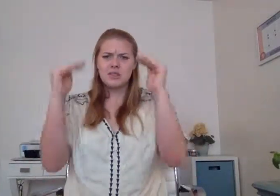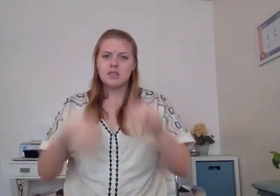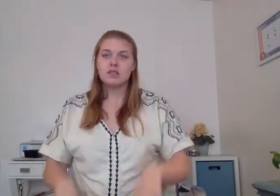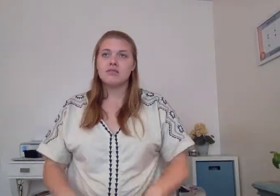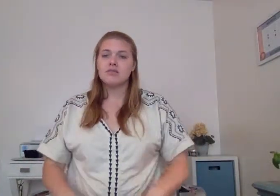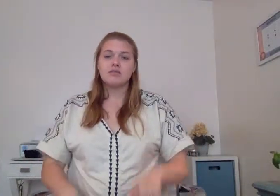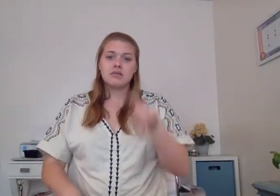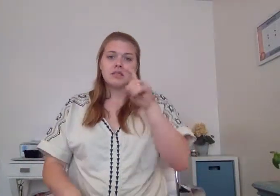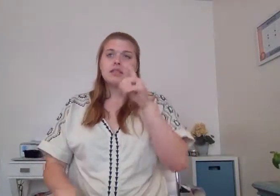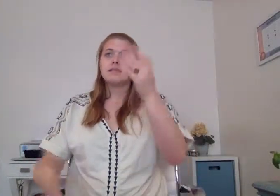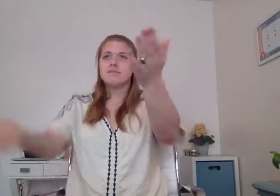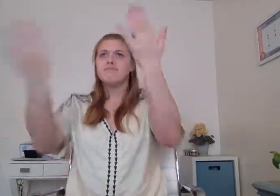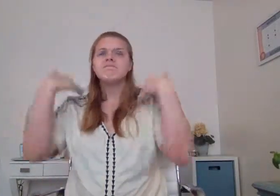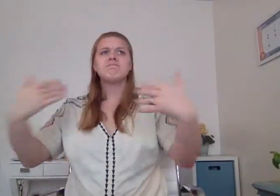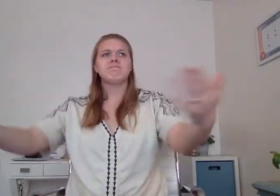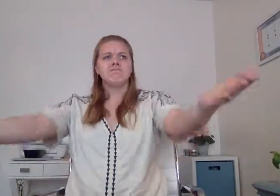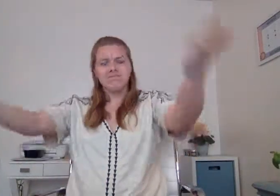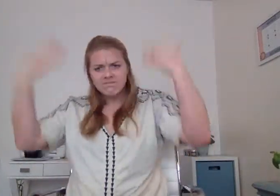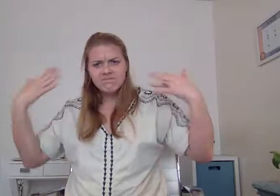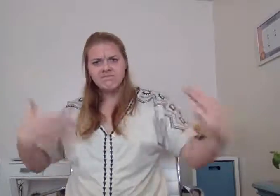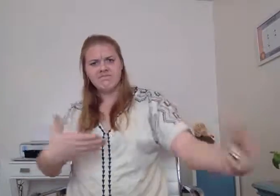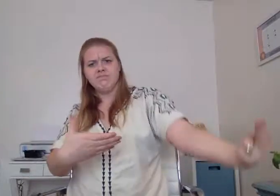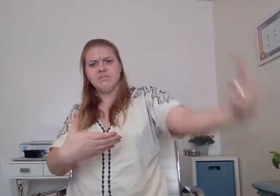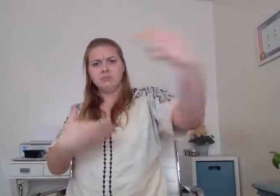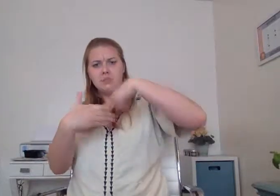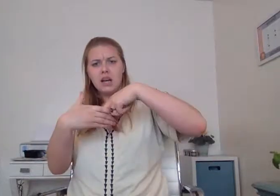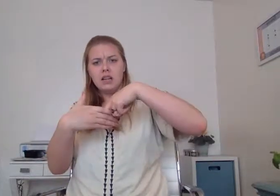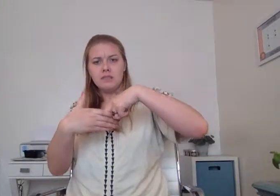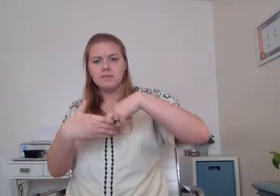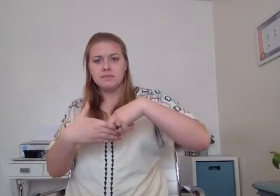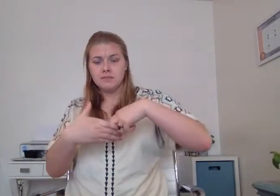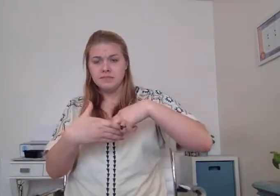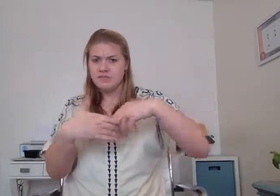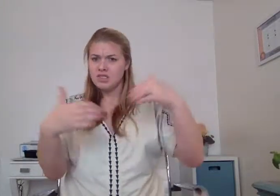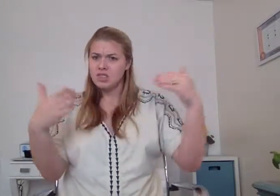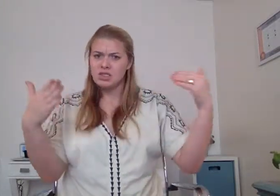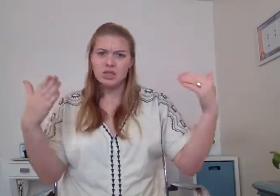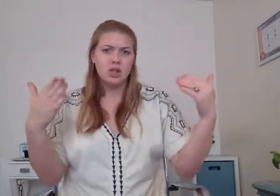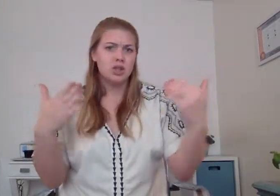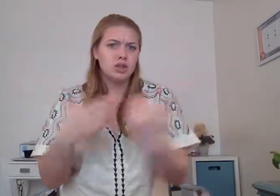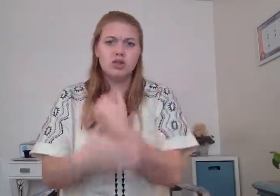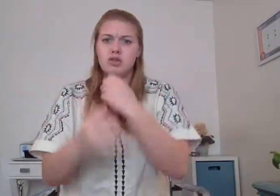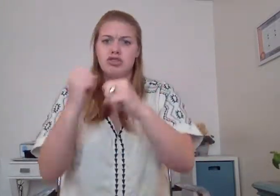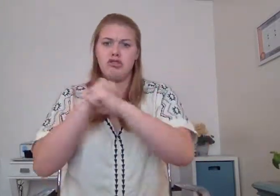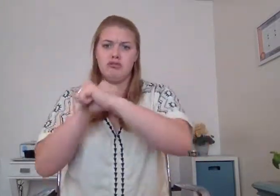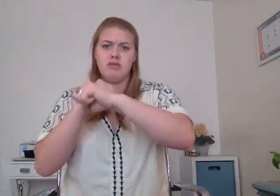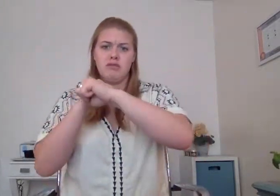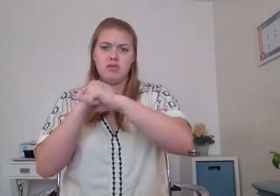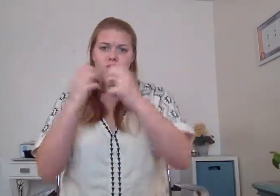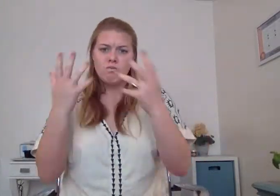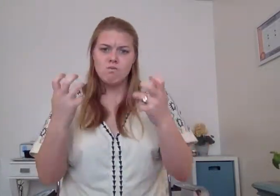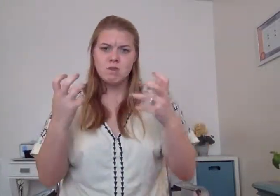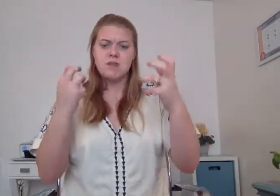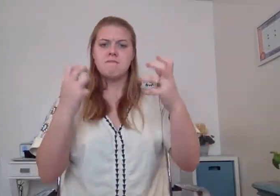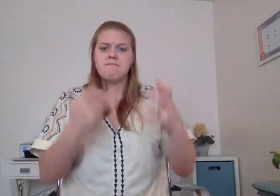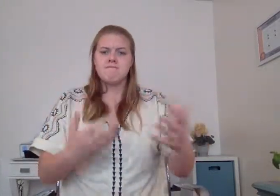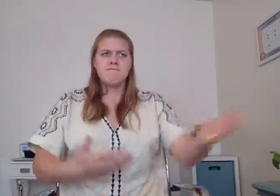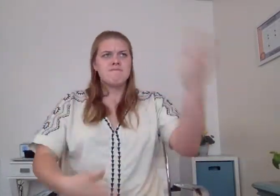involved. This is the first campaign of its kind at the UN. We want to try and galvanize as many